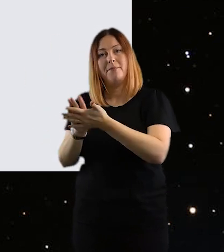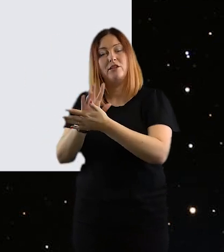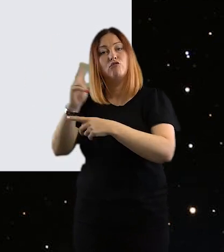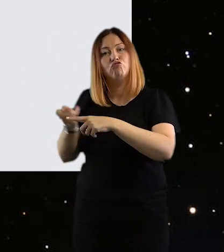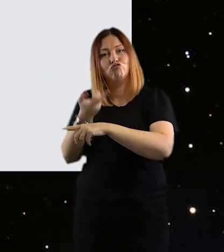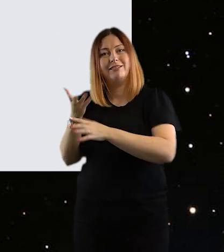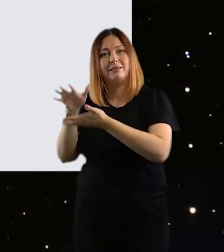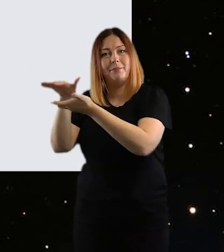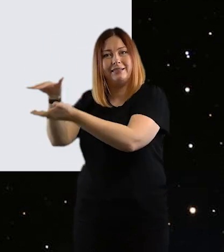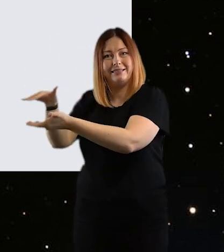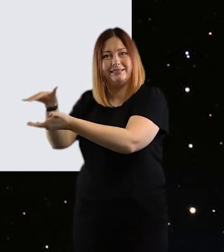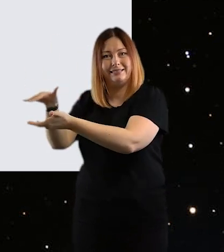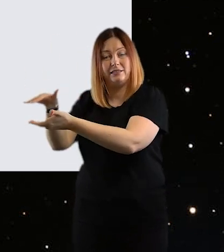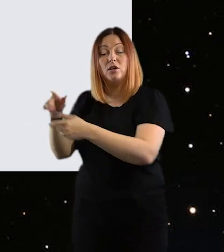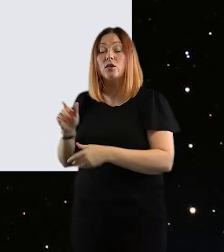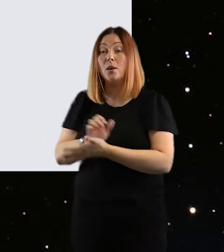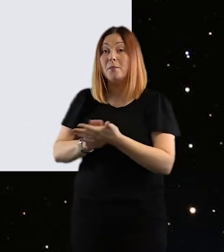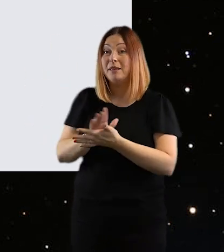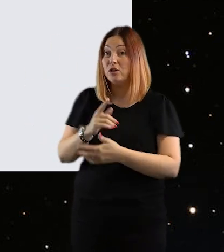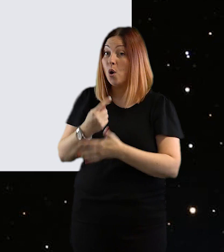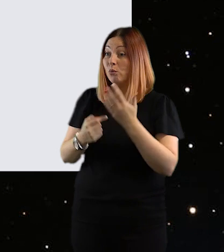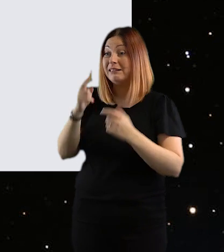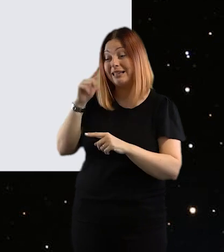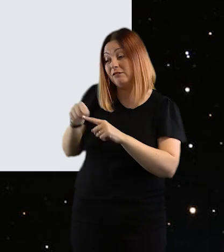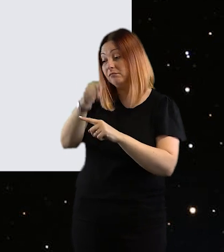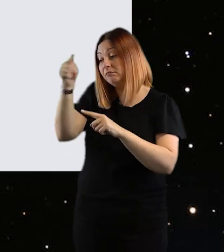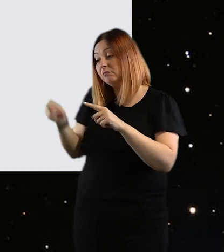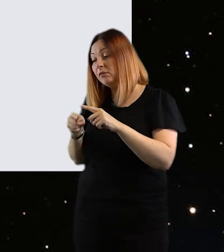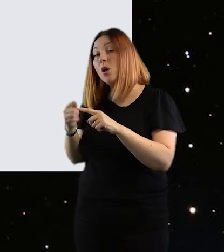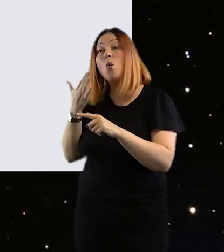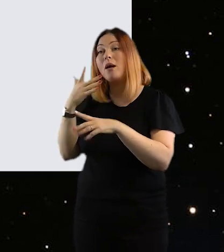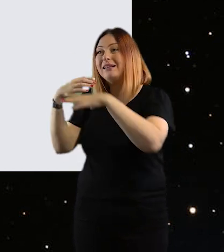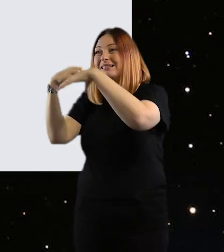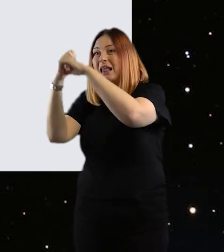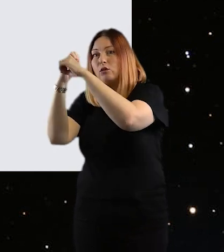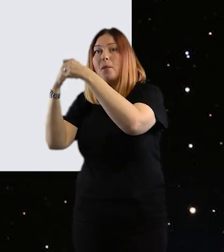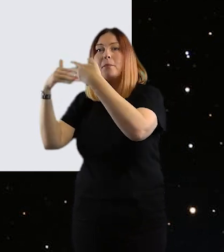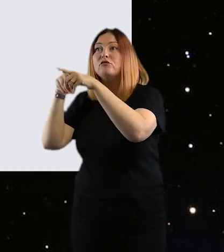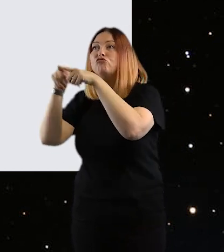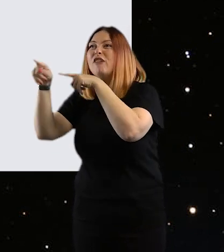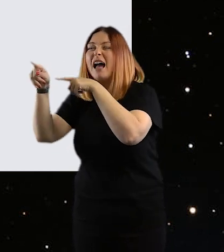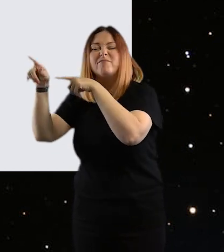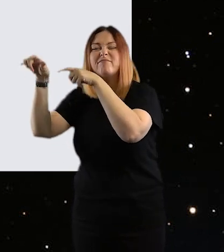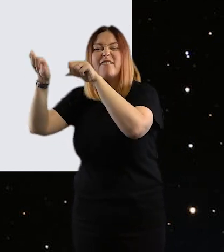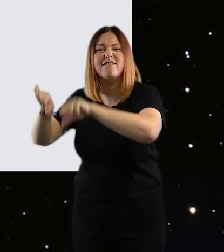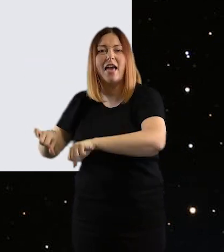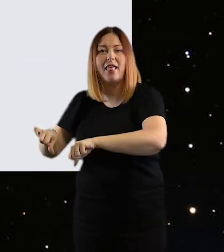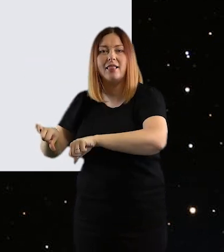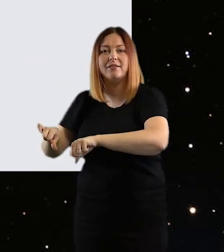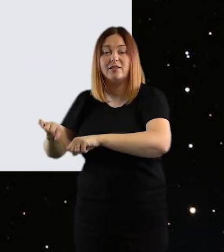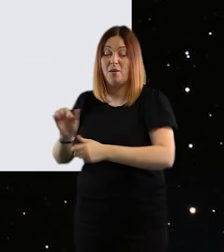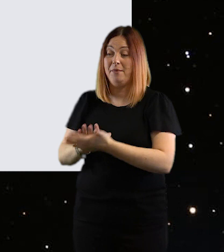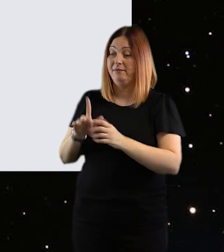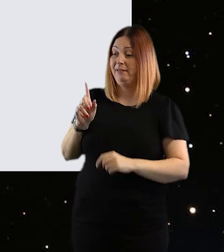once the telescope has tried and failed. So you'll then be able to just hit the resubmit and it will put all the same details in and